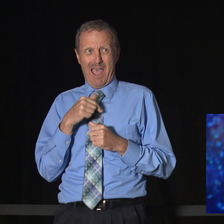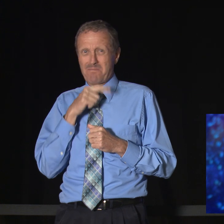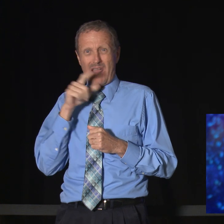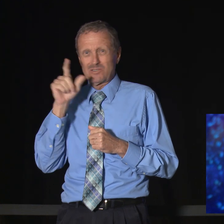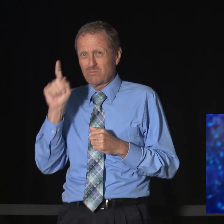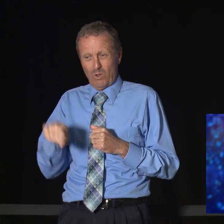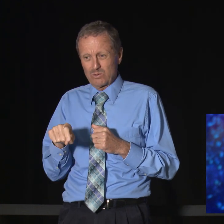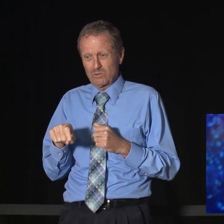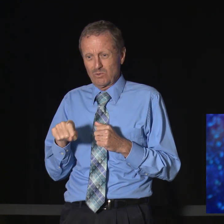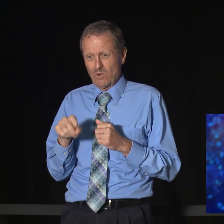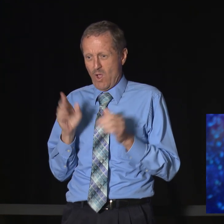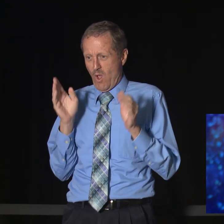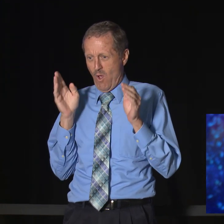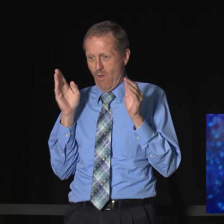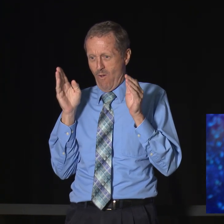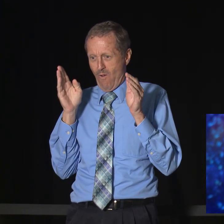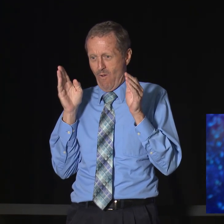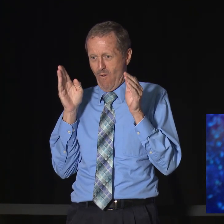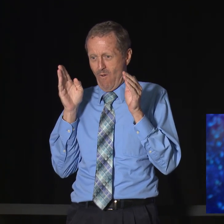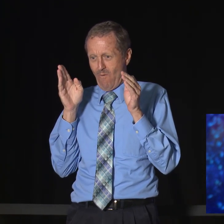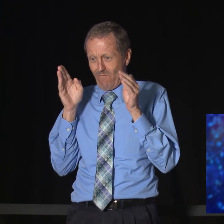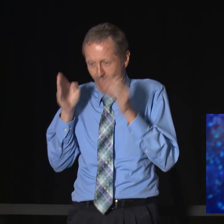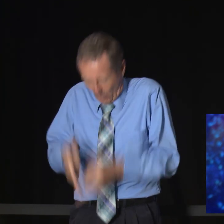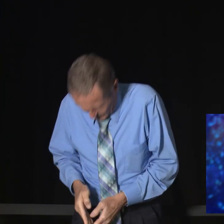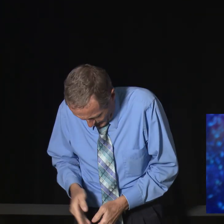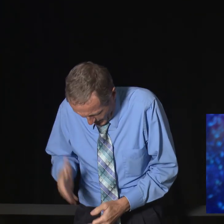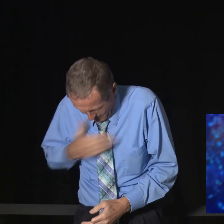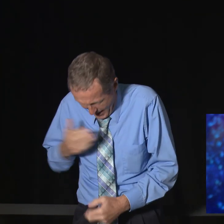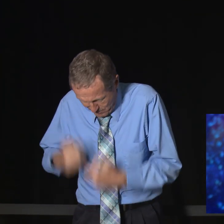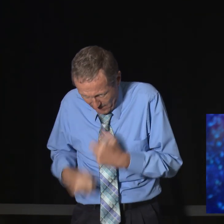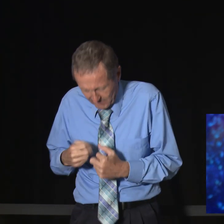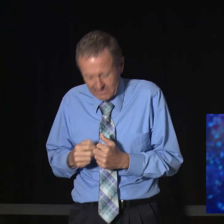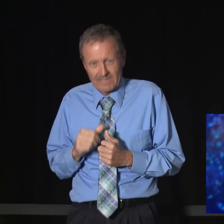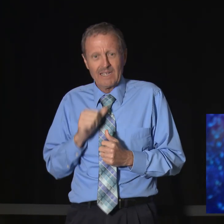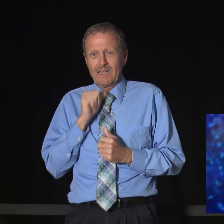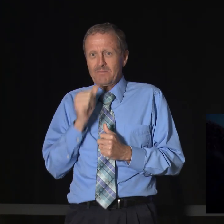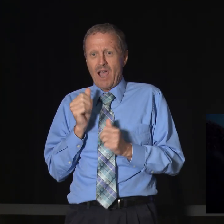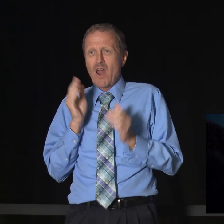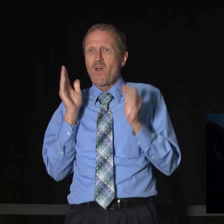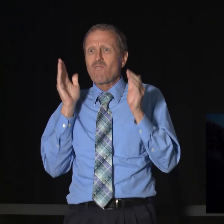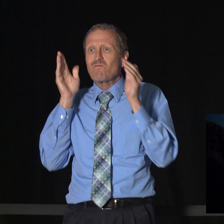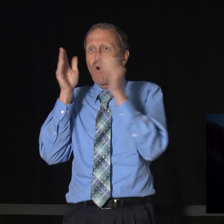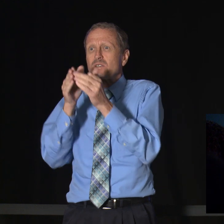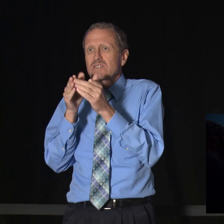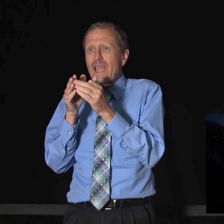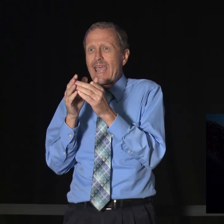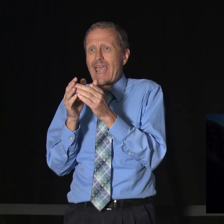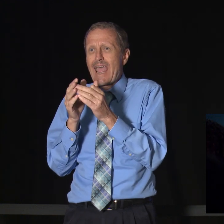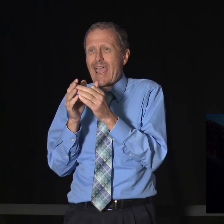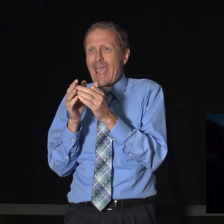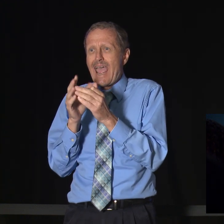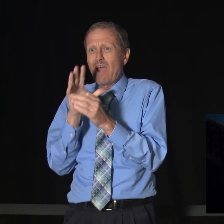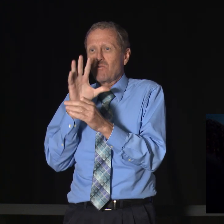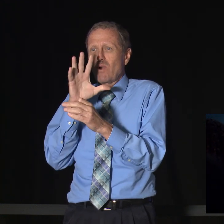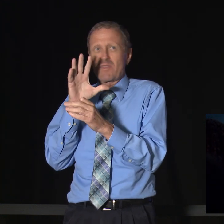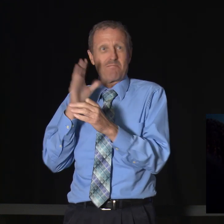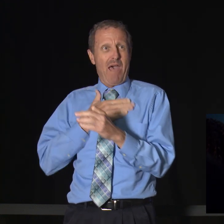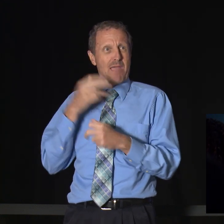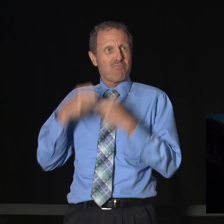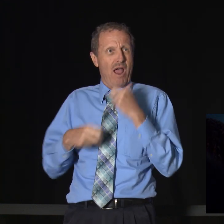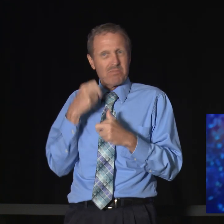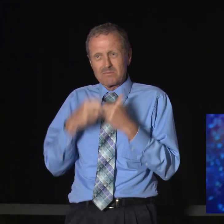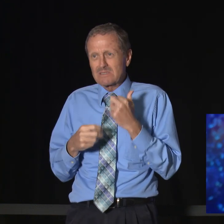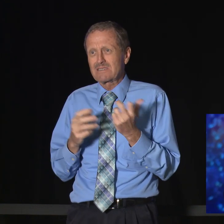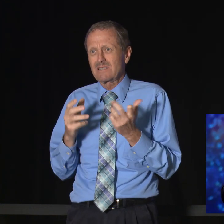to focus on my problems, and if I'm not supposed to focus and be consumed with my problems and